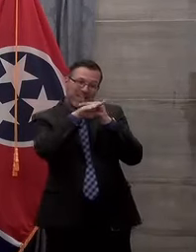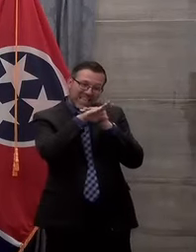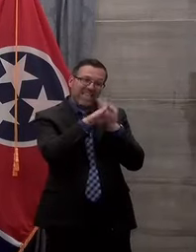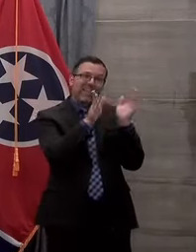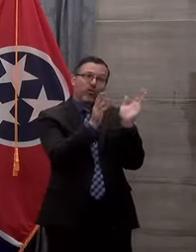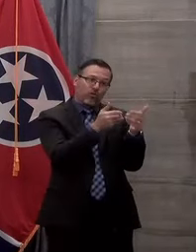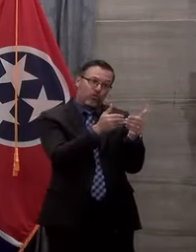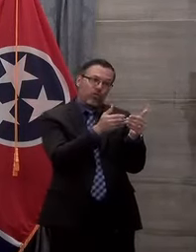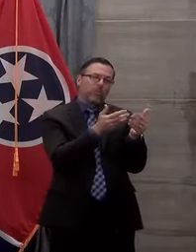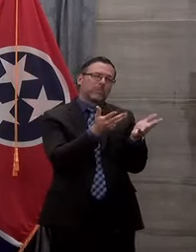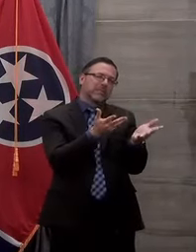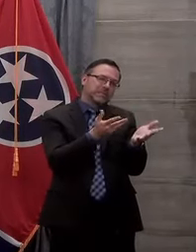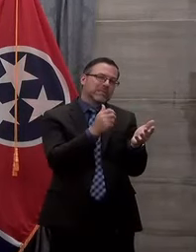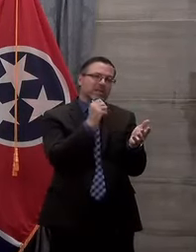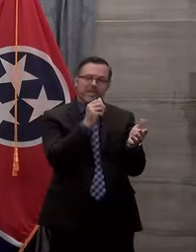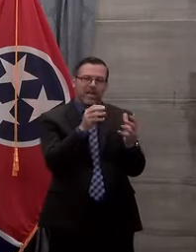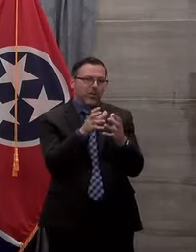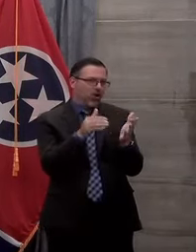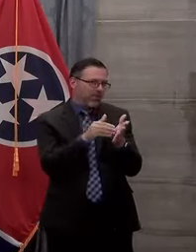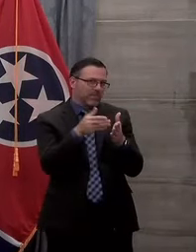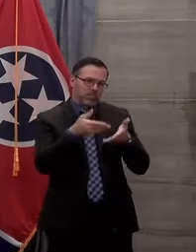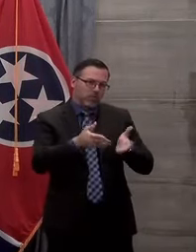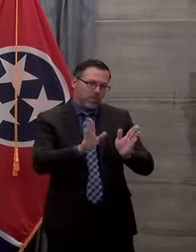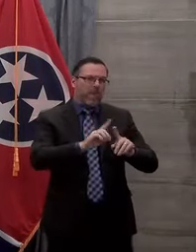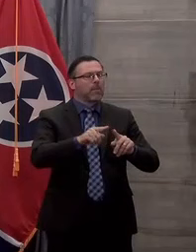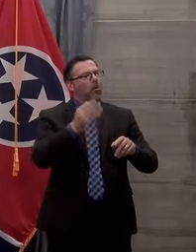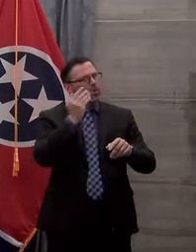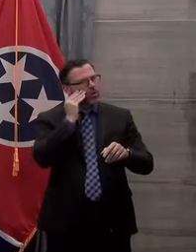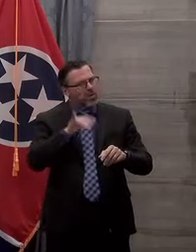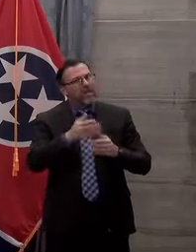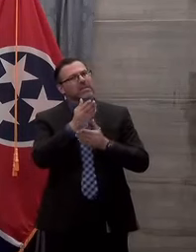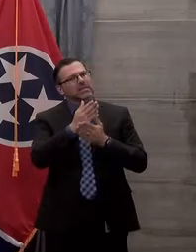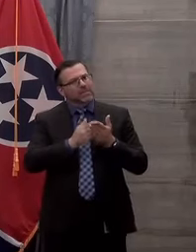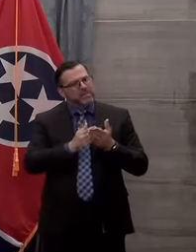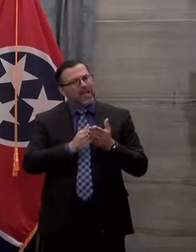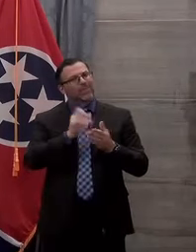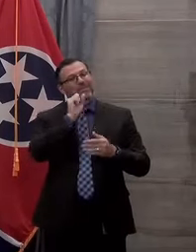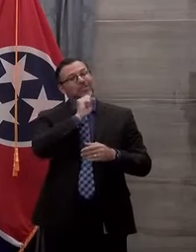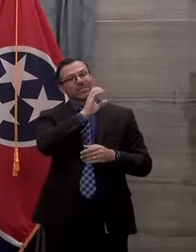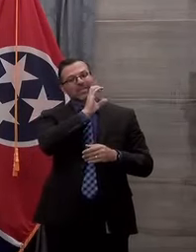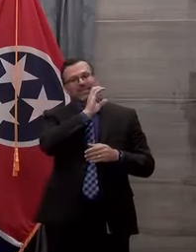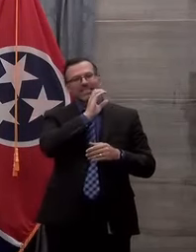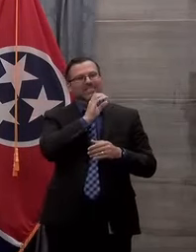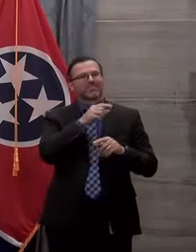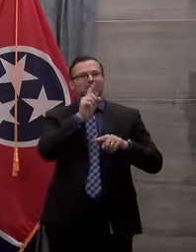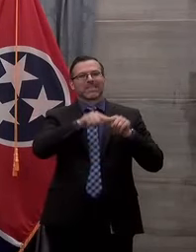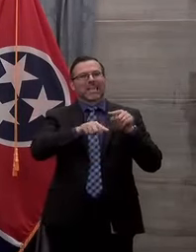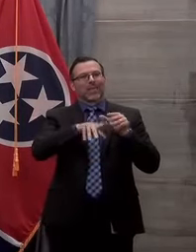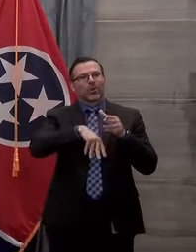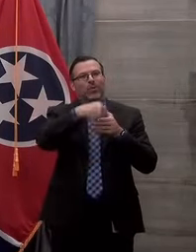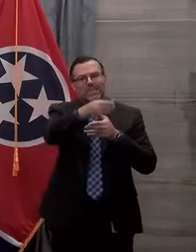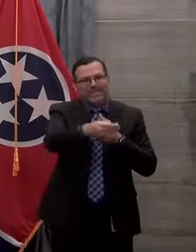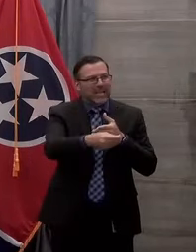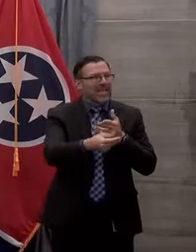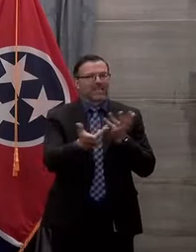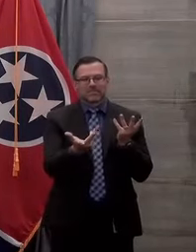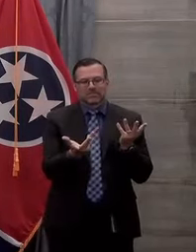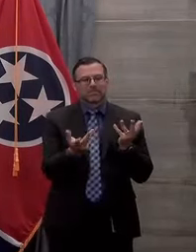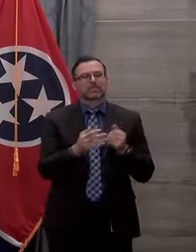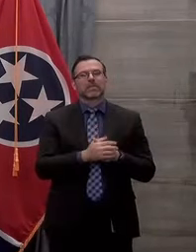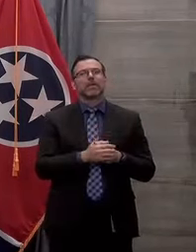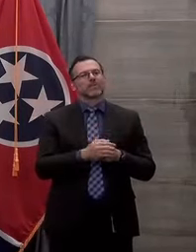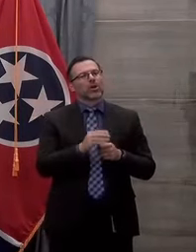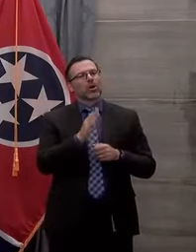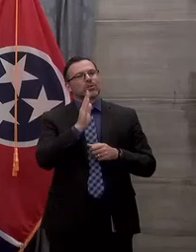there are some residents that aren't able to physically tolerate the other two options. So you'll see